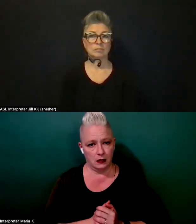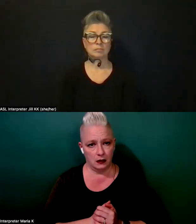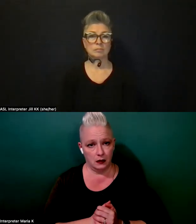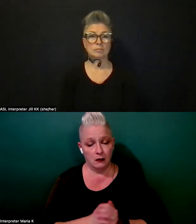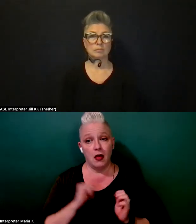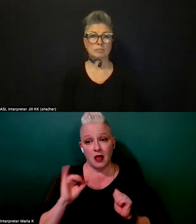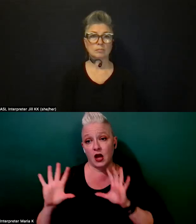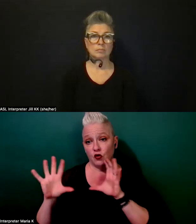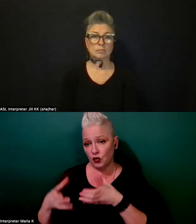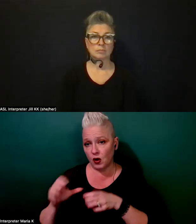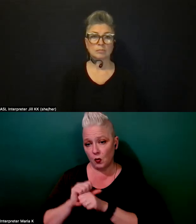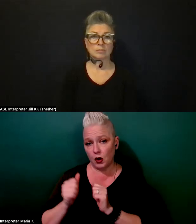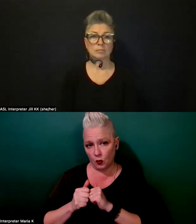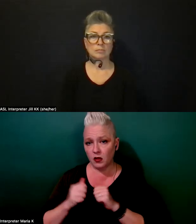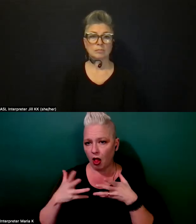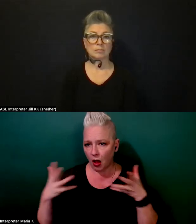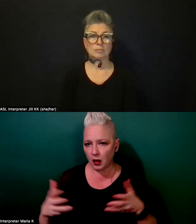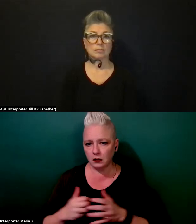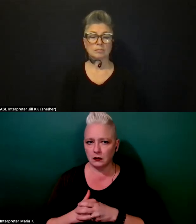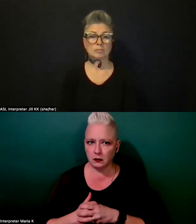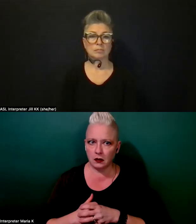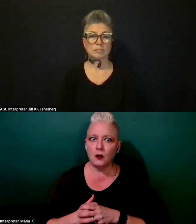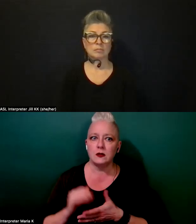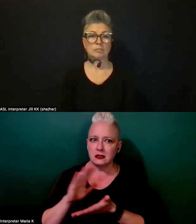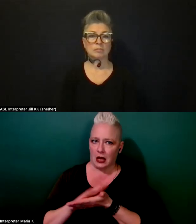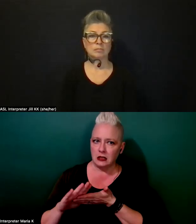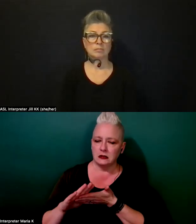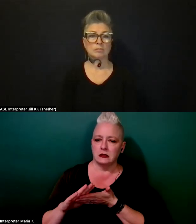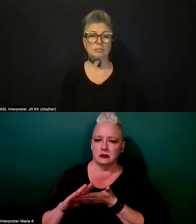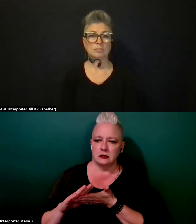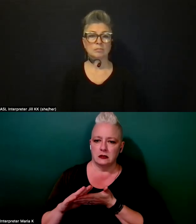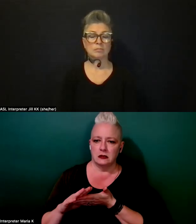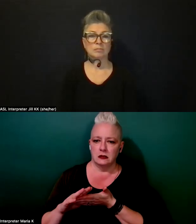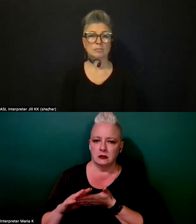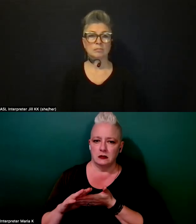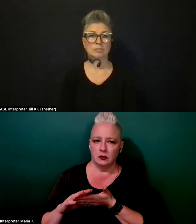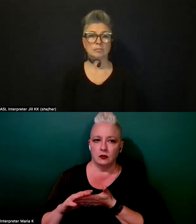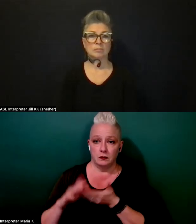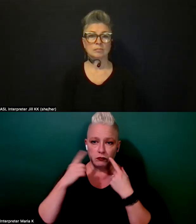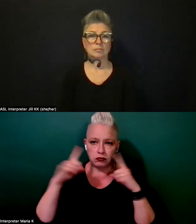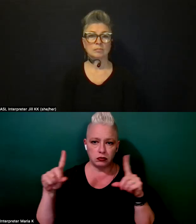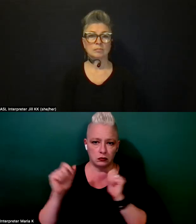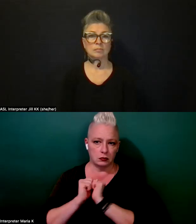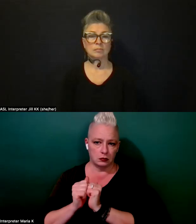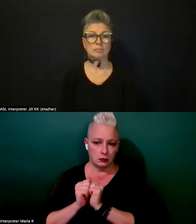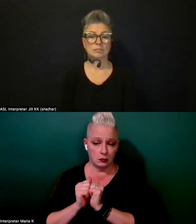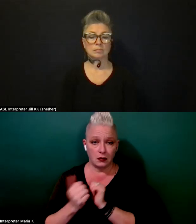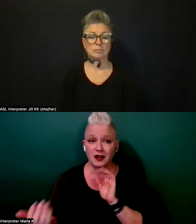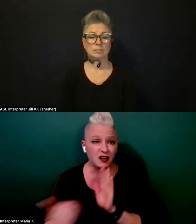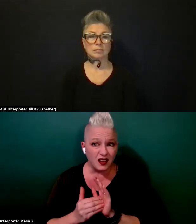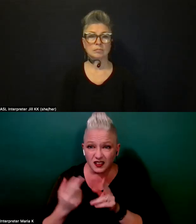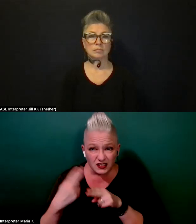crew that I had worked with a bunch, and it was really helpful to be able to like pull that off in because again, we only